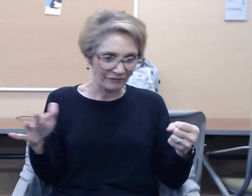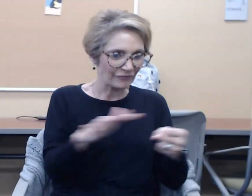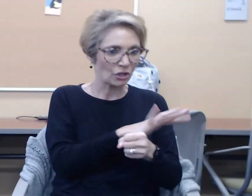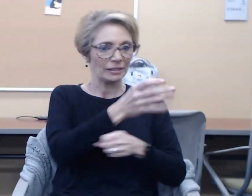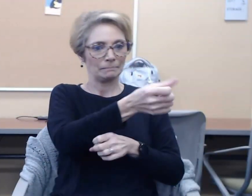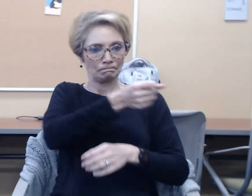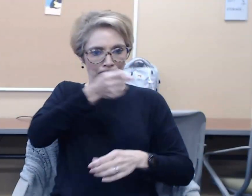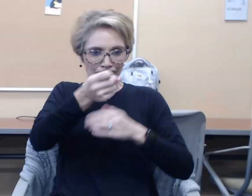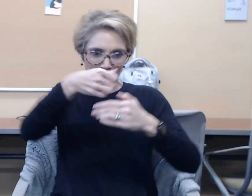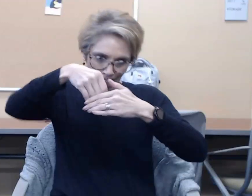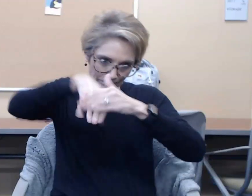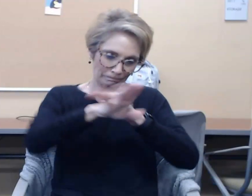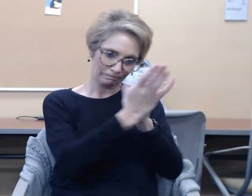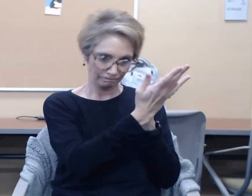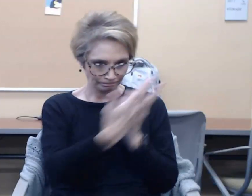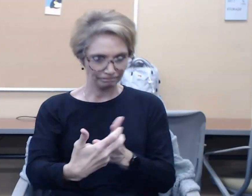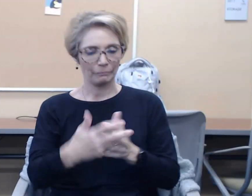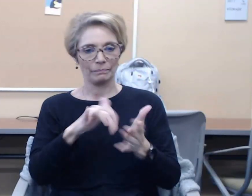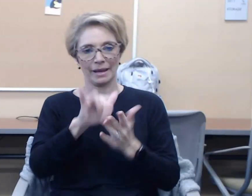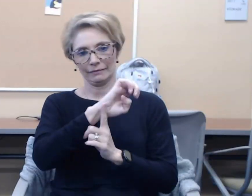environment, and that includes social integration.